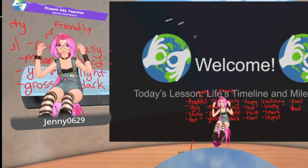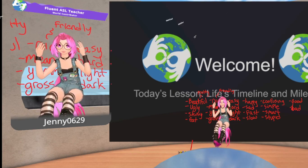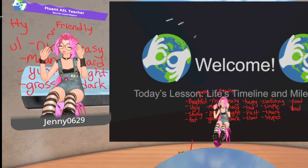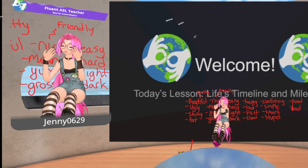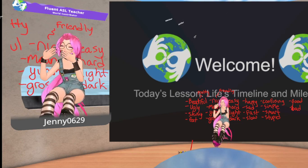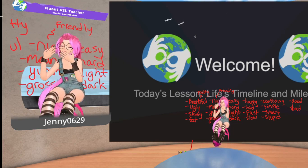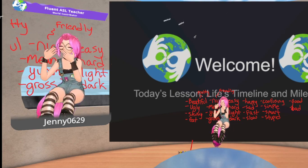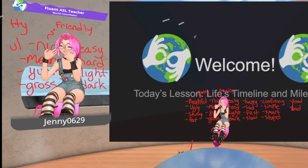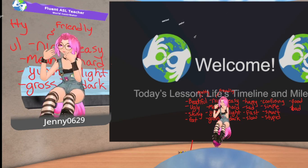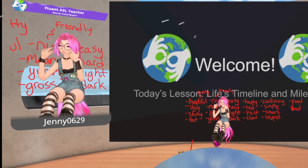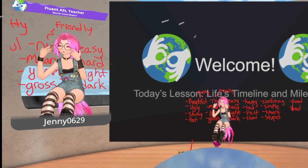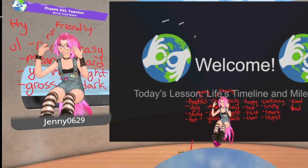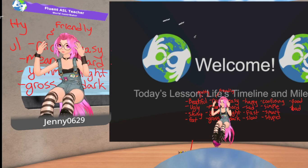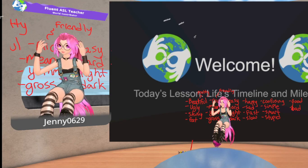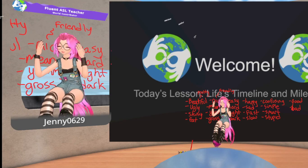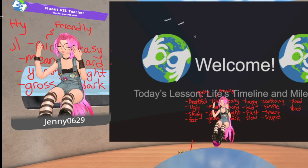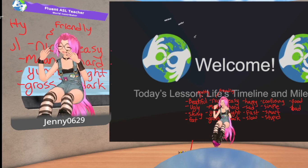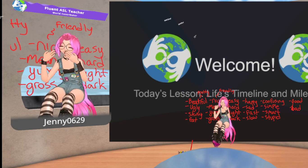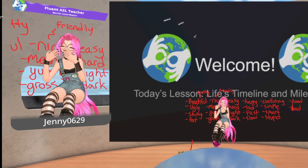upwards like a smile.